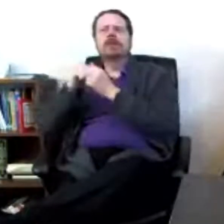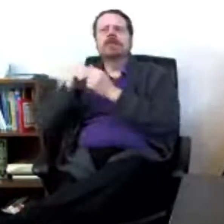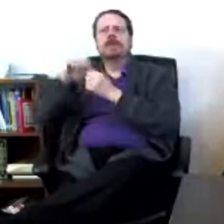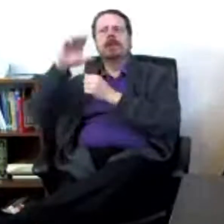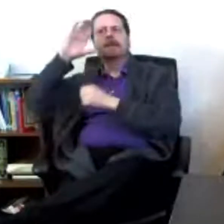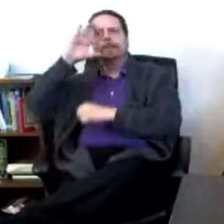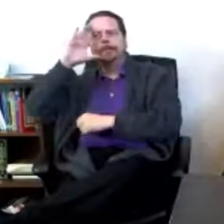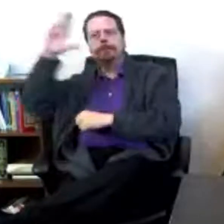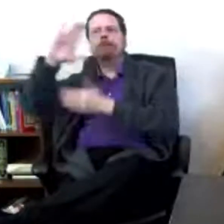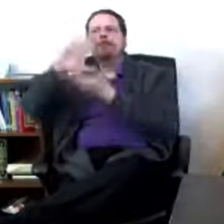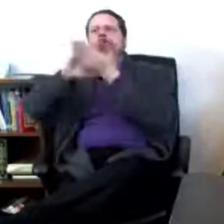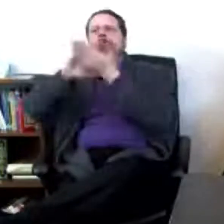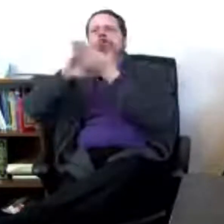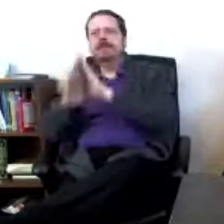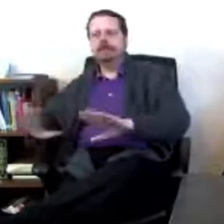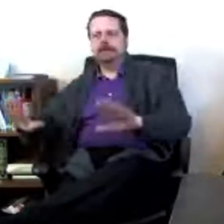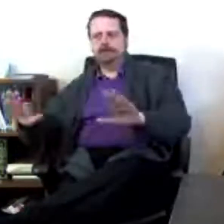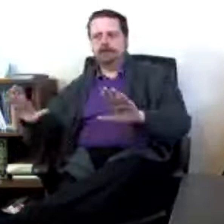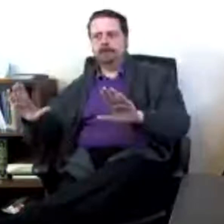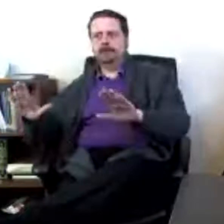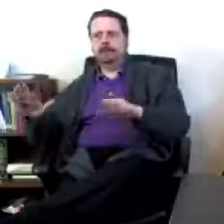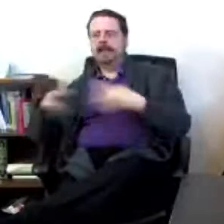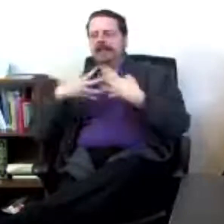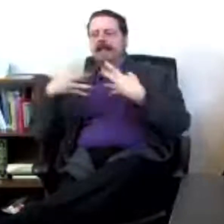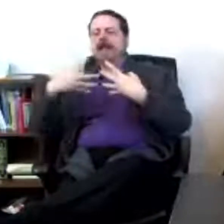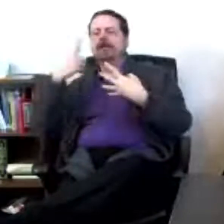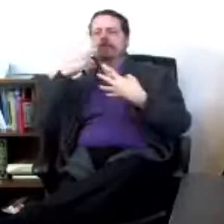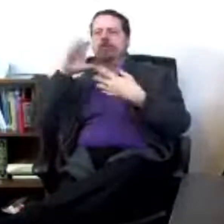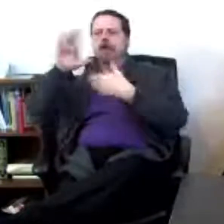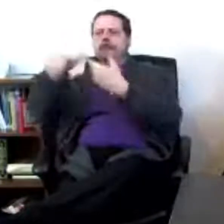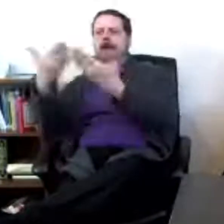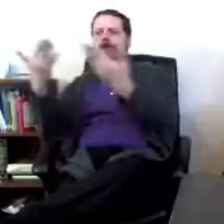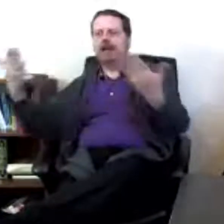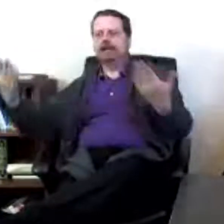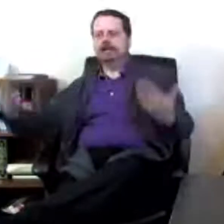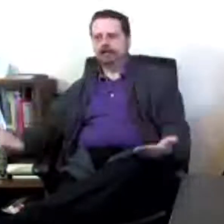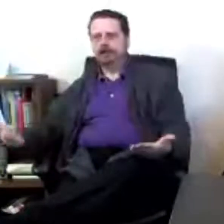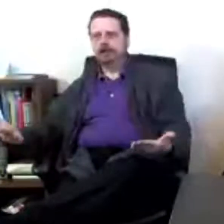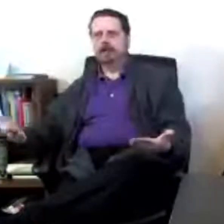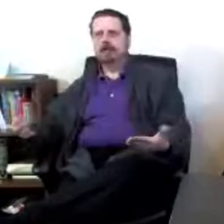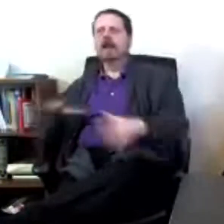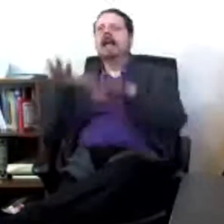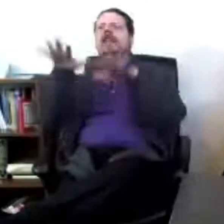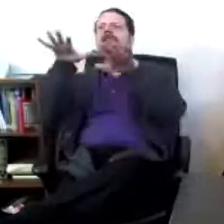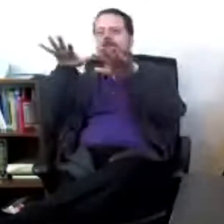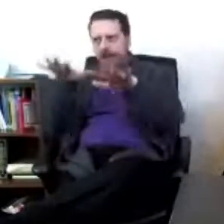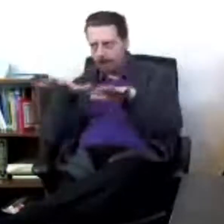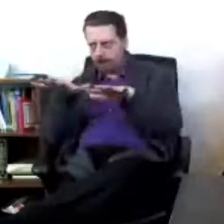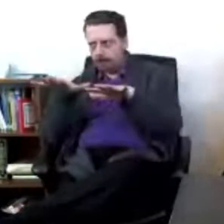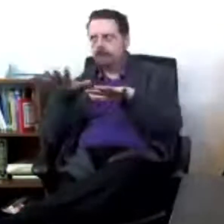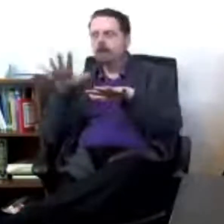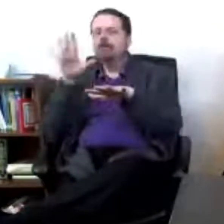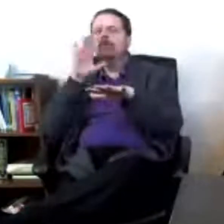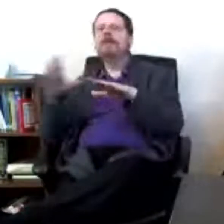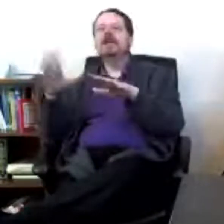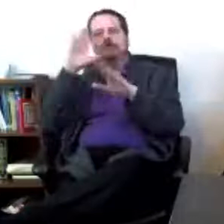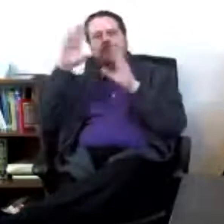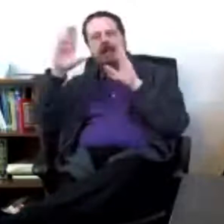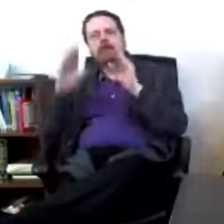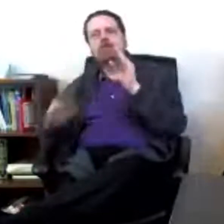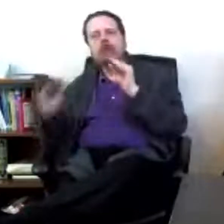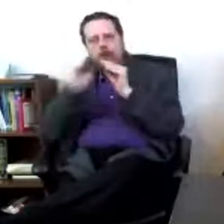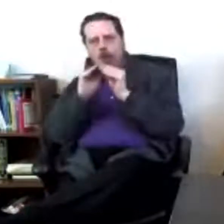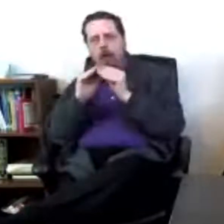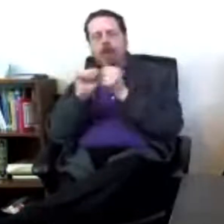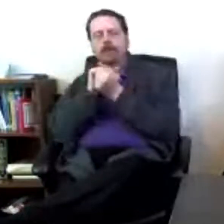of peace at the gates of paradise. And when they sit in and settle, they will be further greeted and